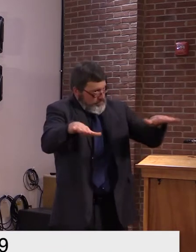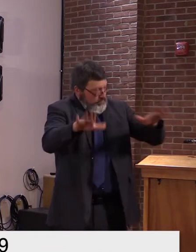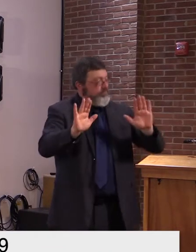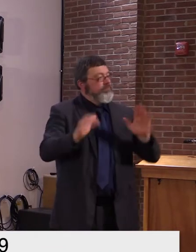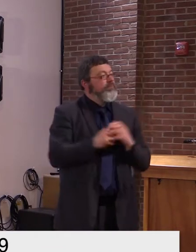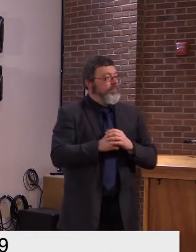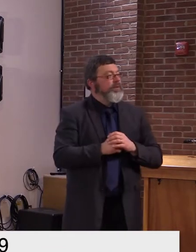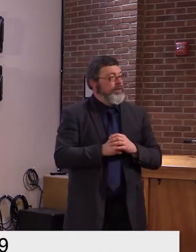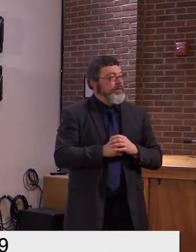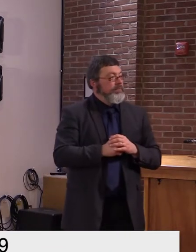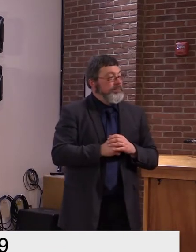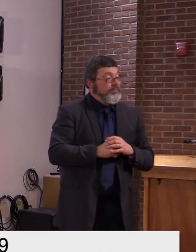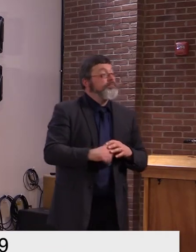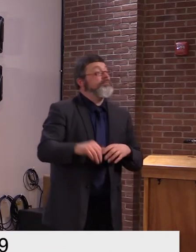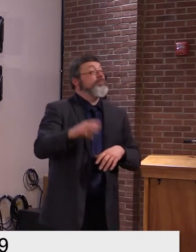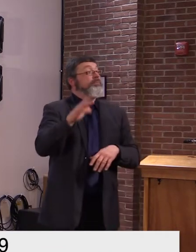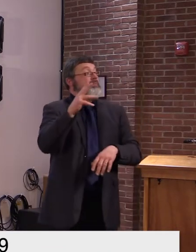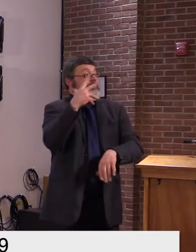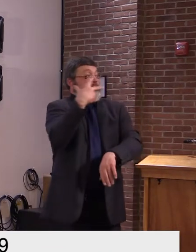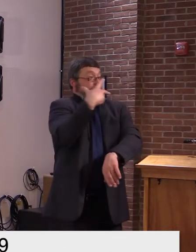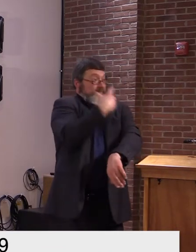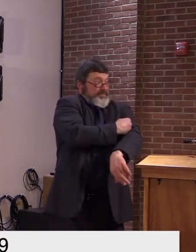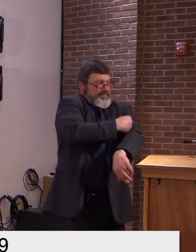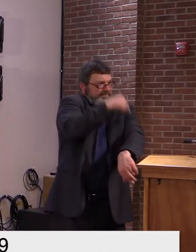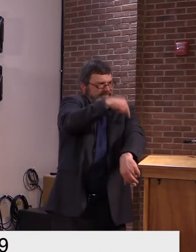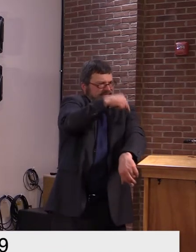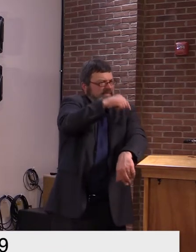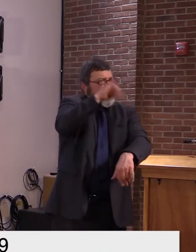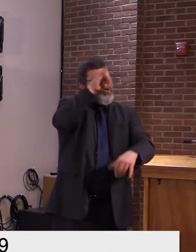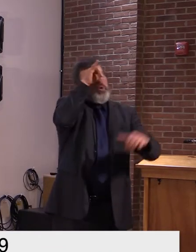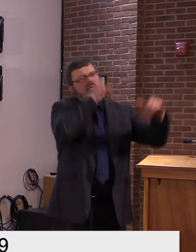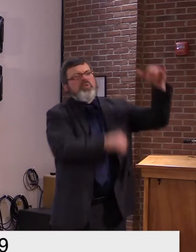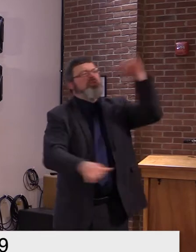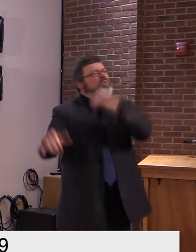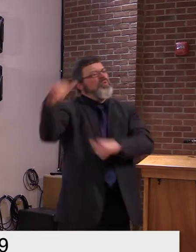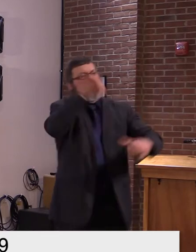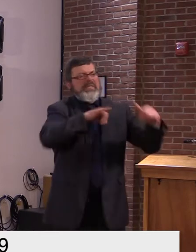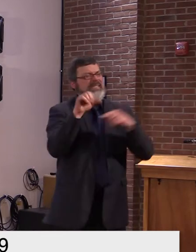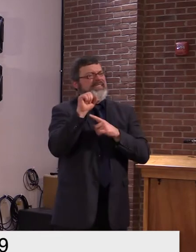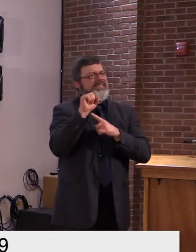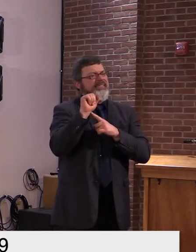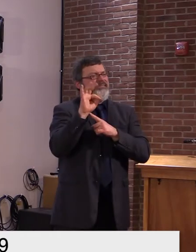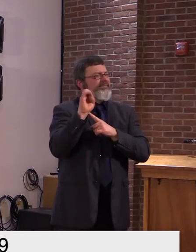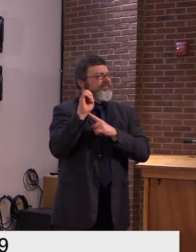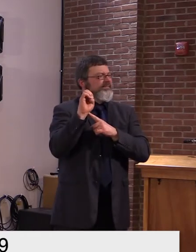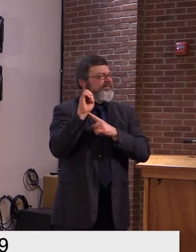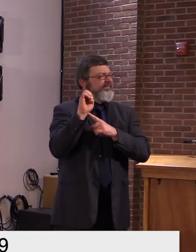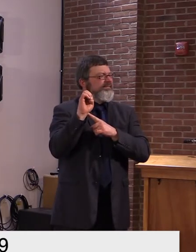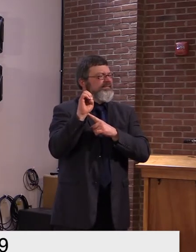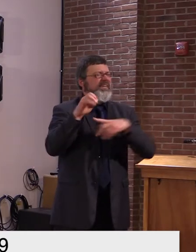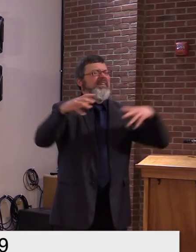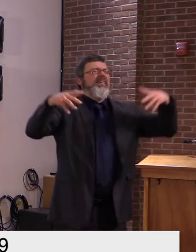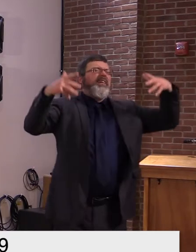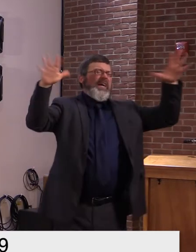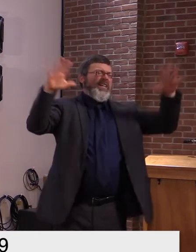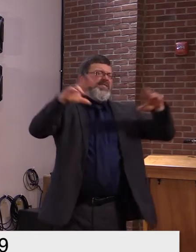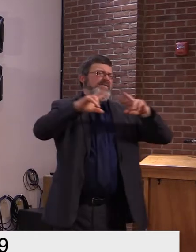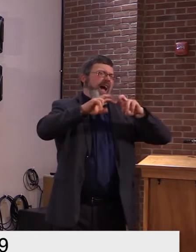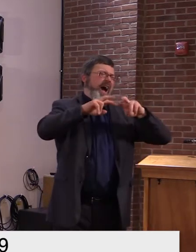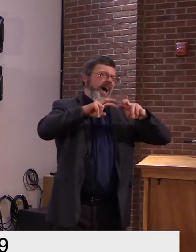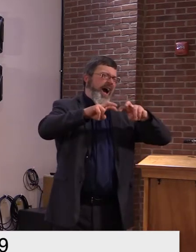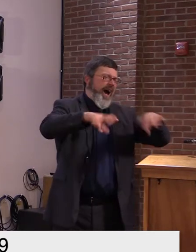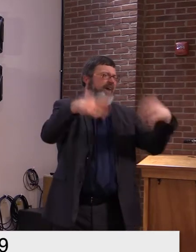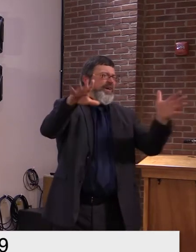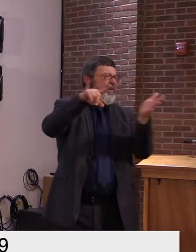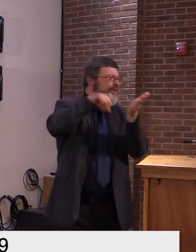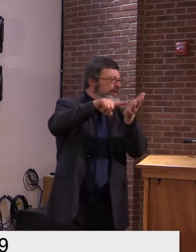standards as all other types of vaccines are. Finally, even people who may have had or may think they